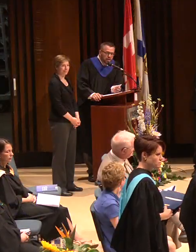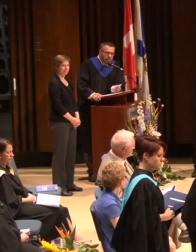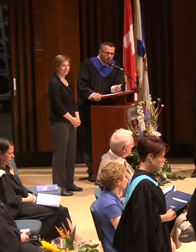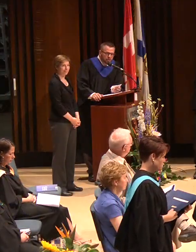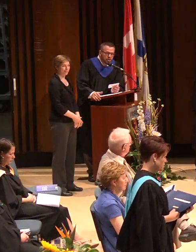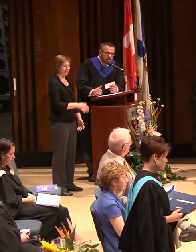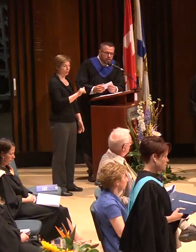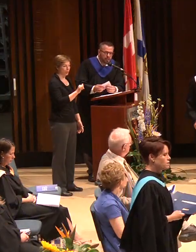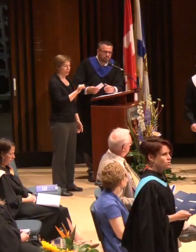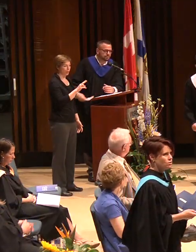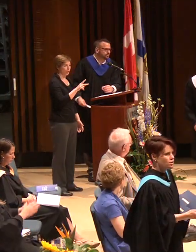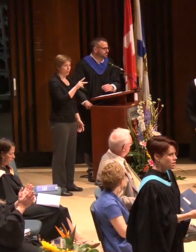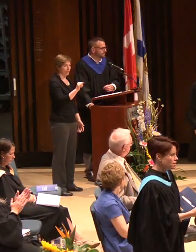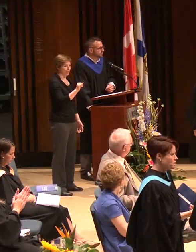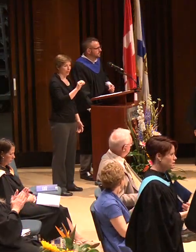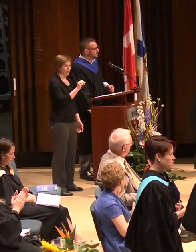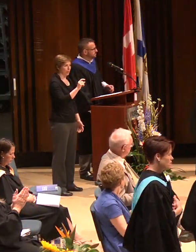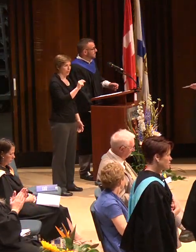Yuki Otaki.